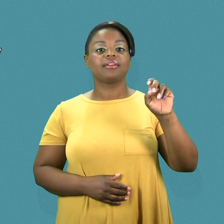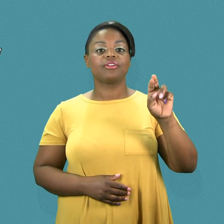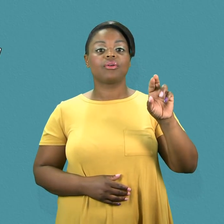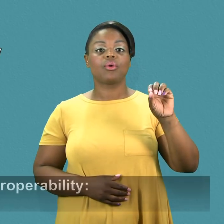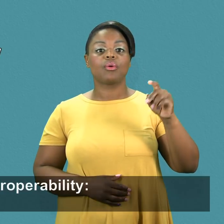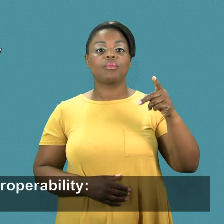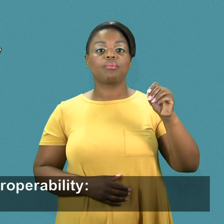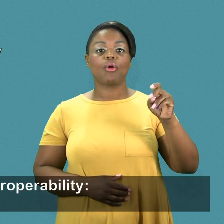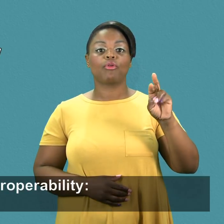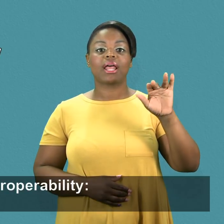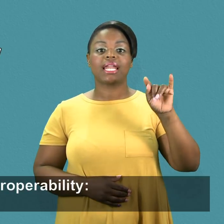Interoperability.